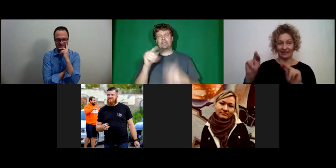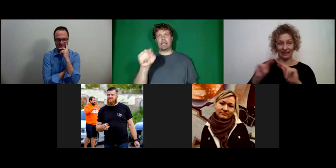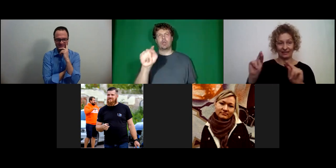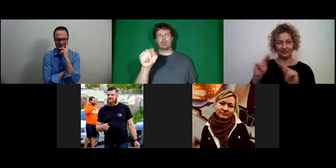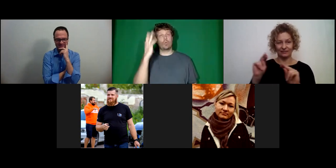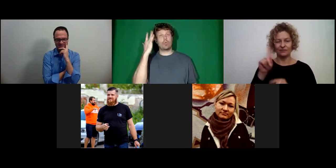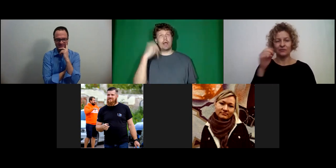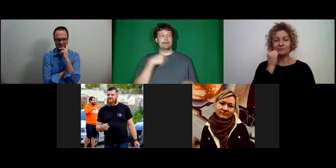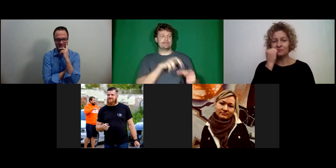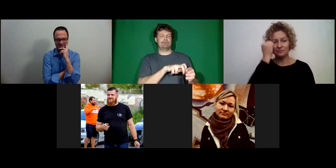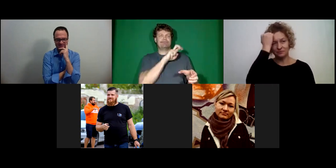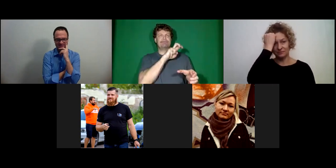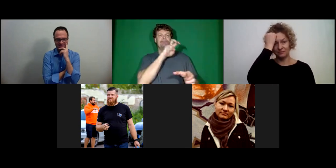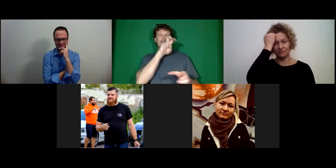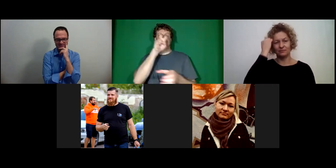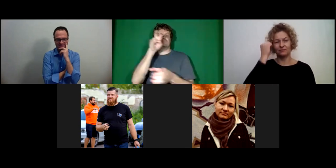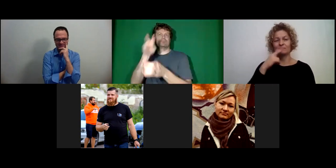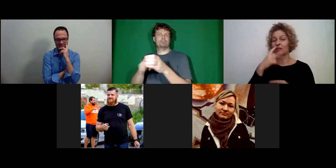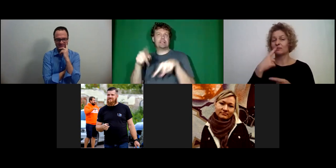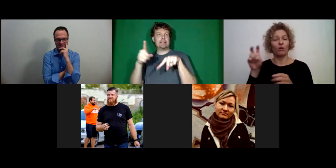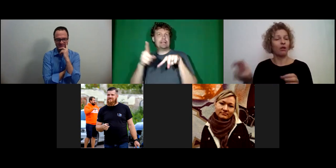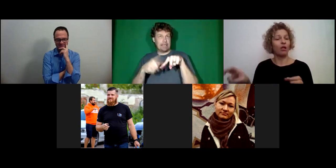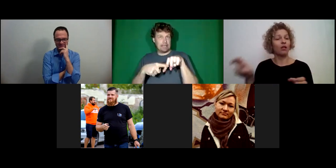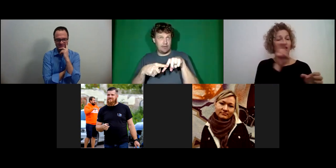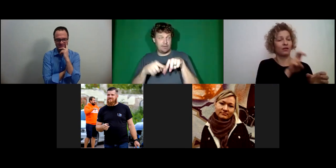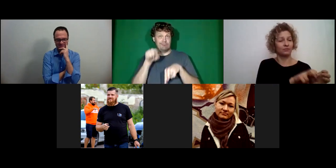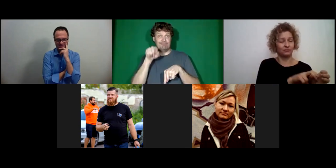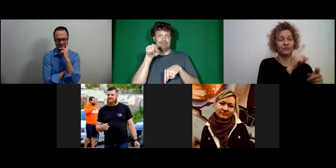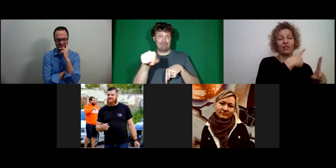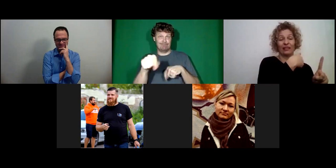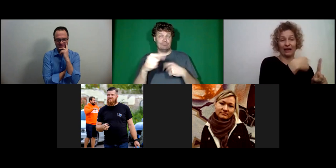The Greek coach, really thanks to her.